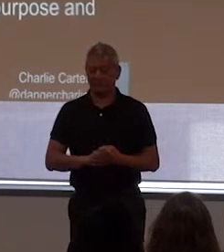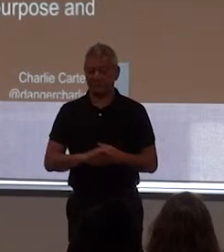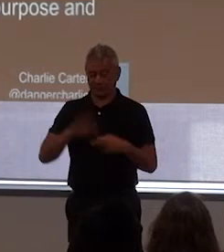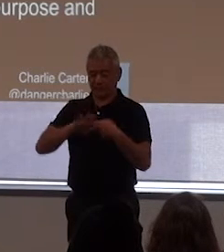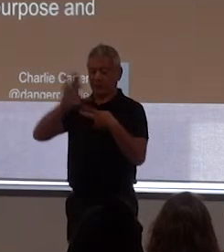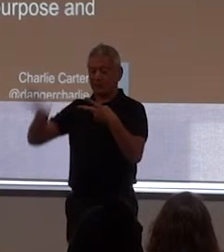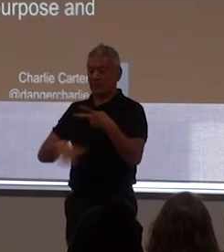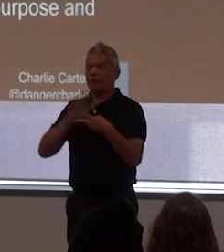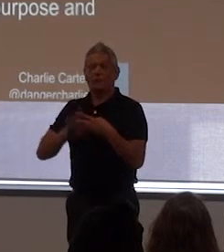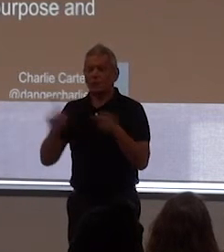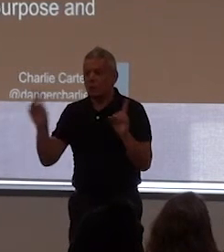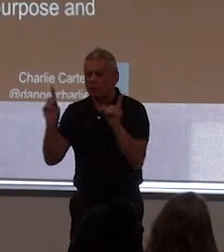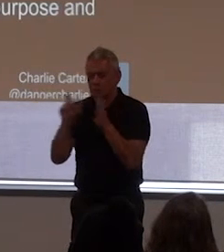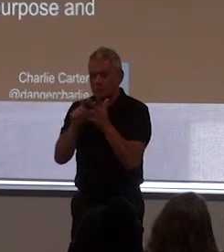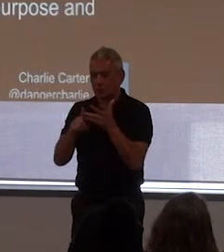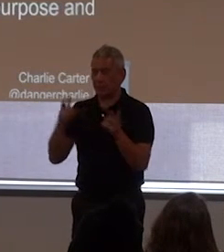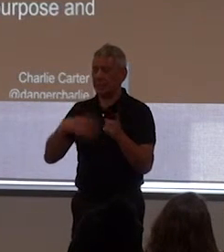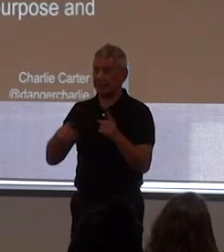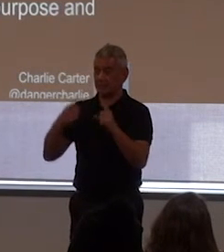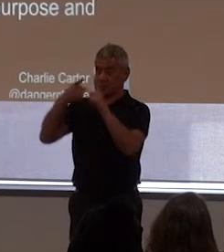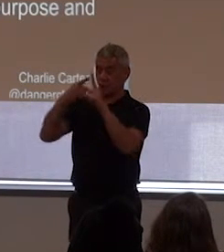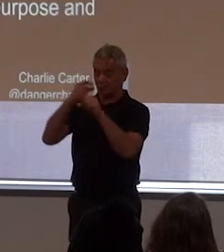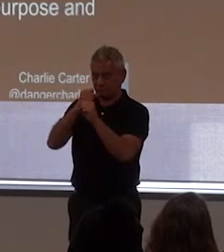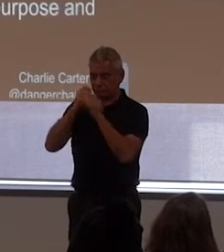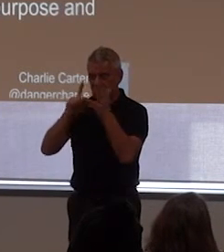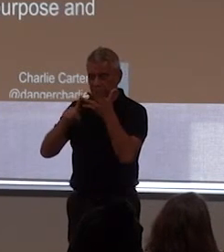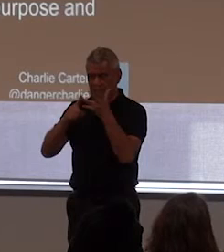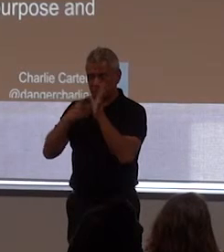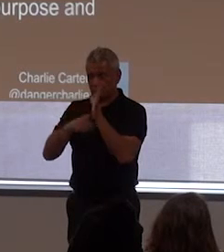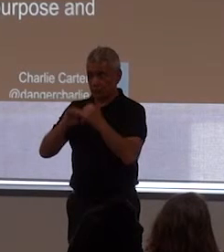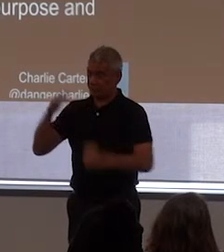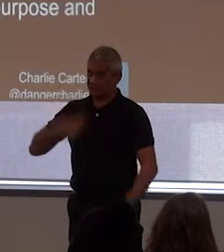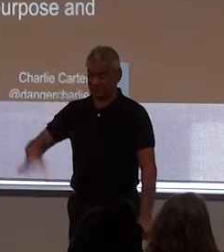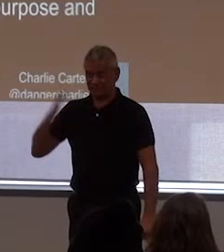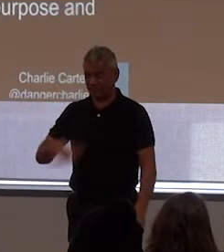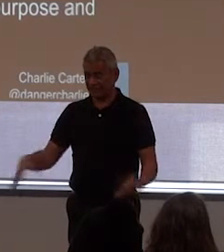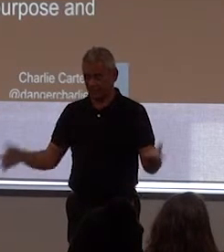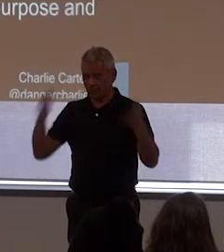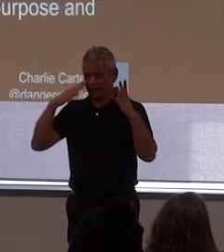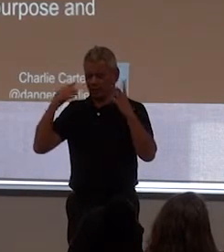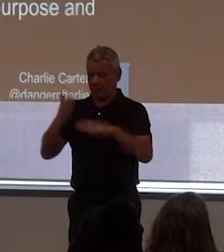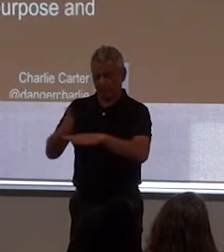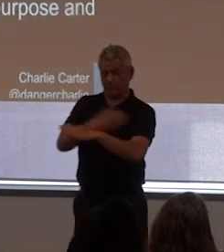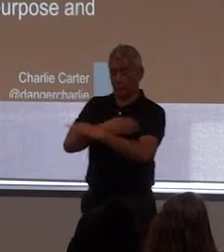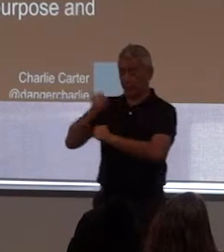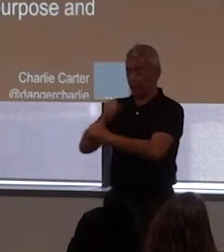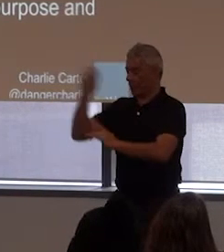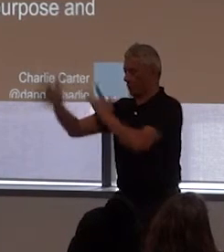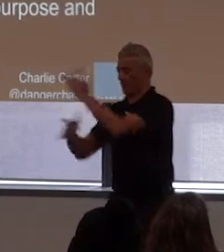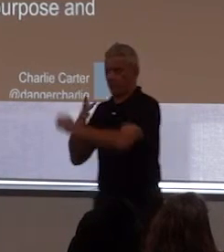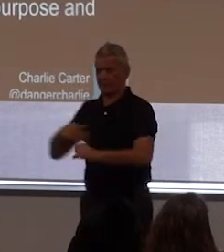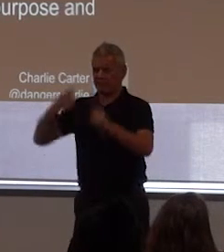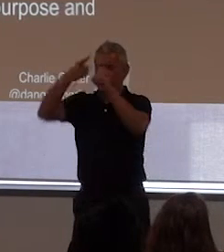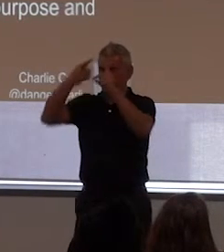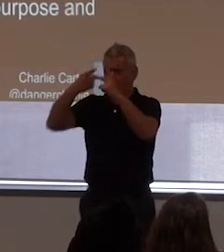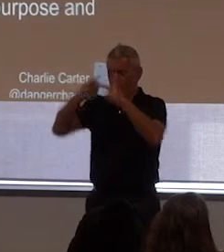Okay, what are we doing? We need goals, right? We do need goals when we're putting our websites together. People enjoy products that are designed for the